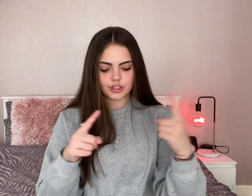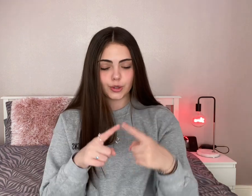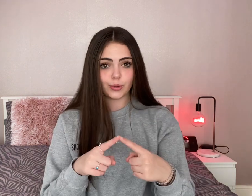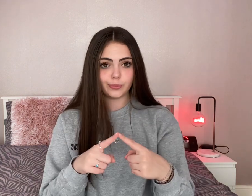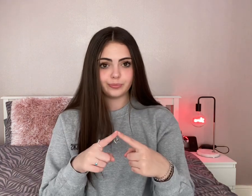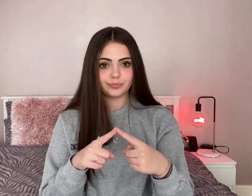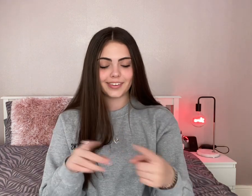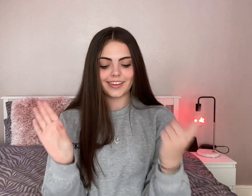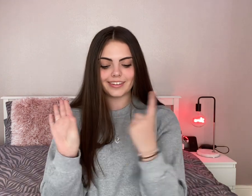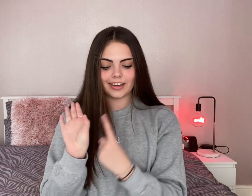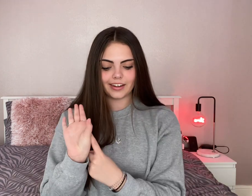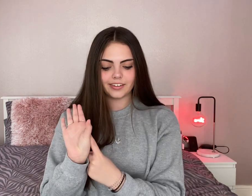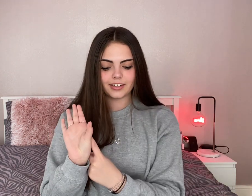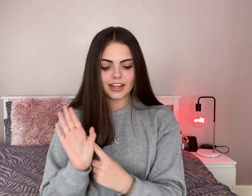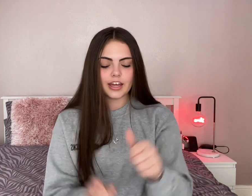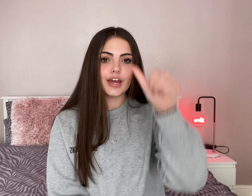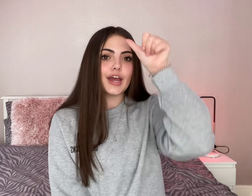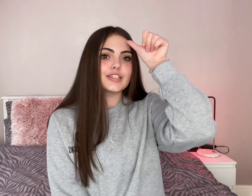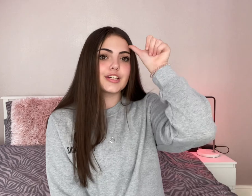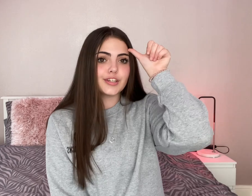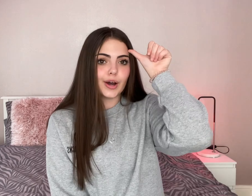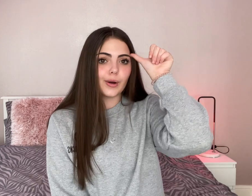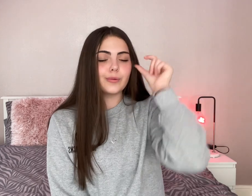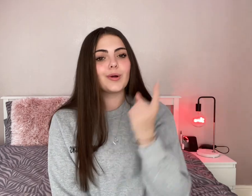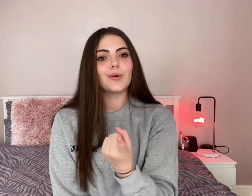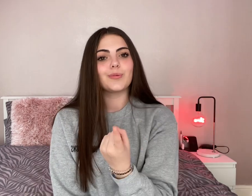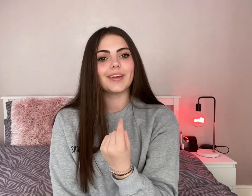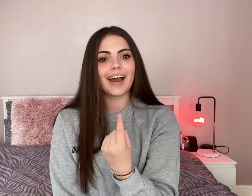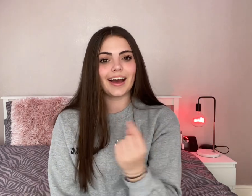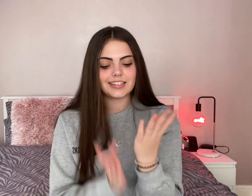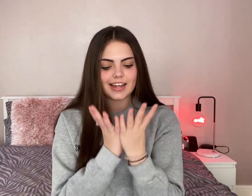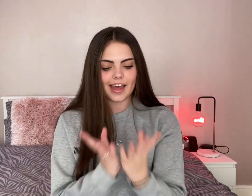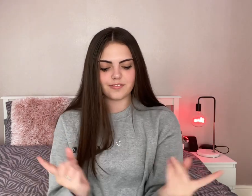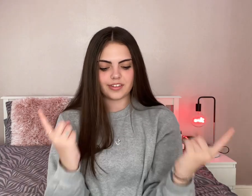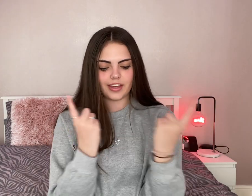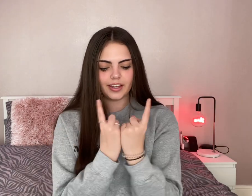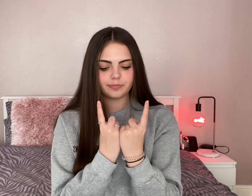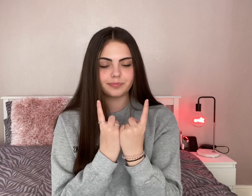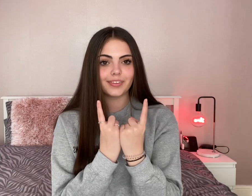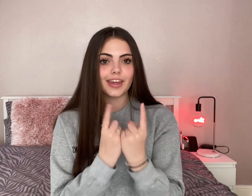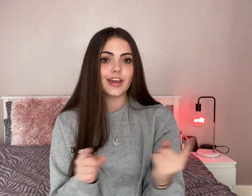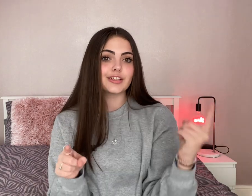too young to know we had everything.